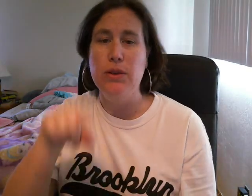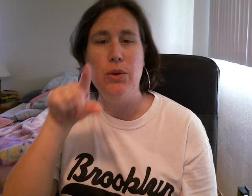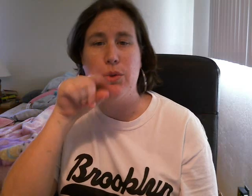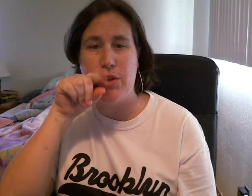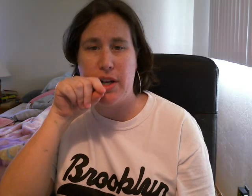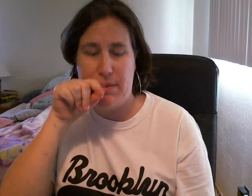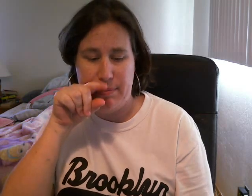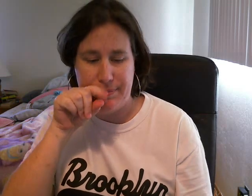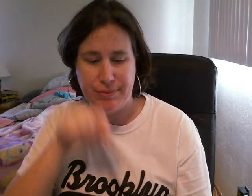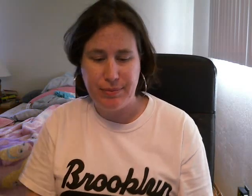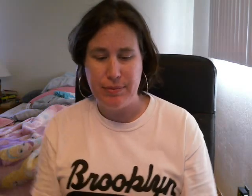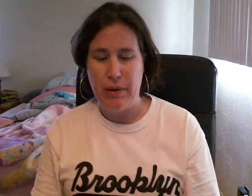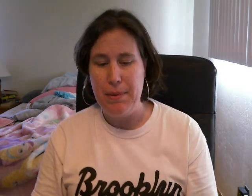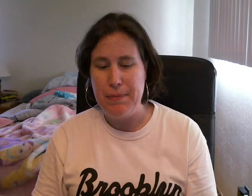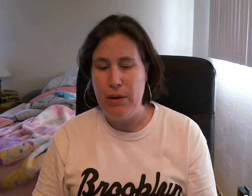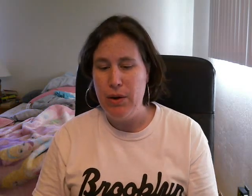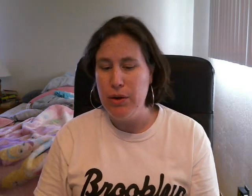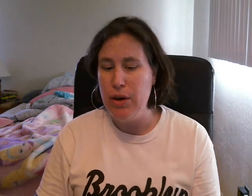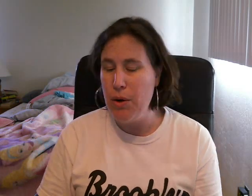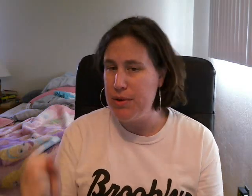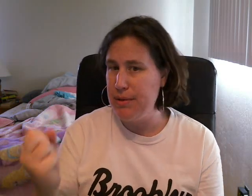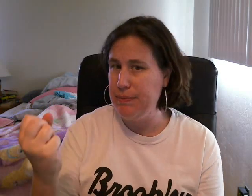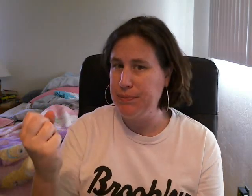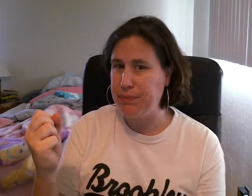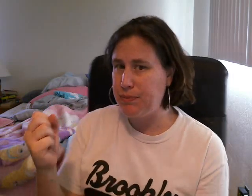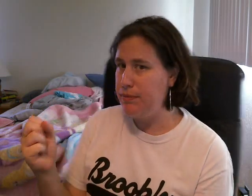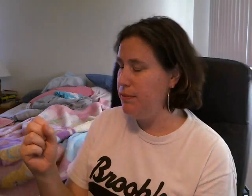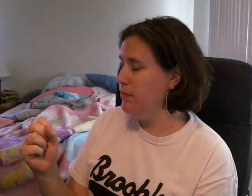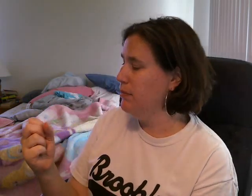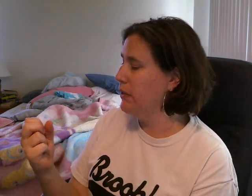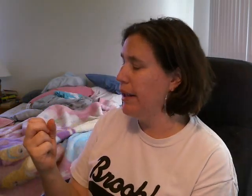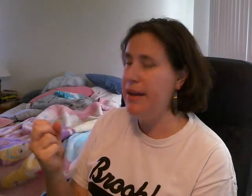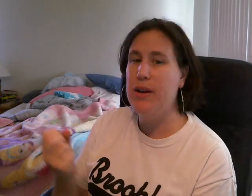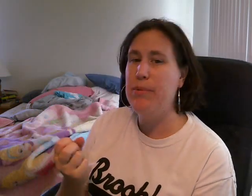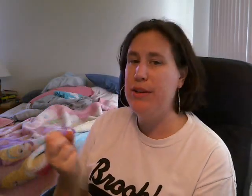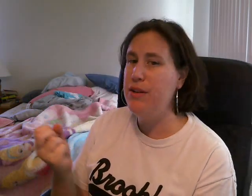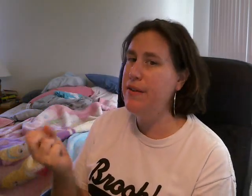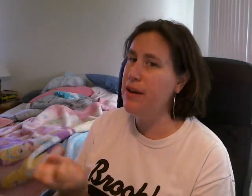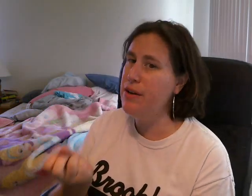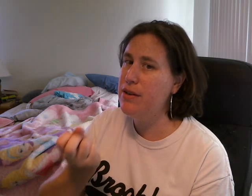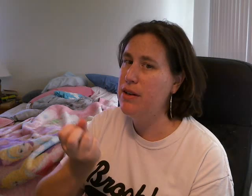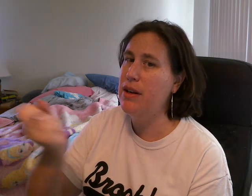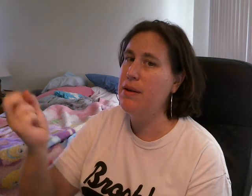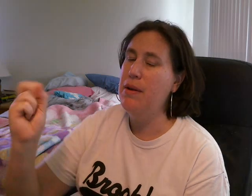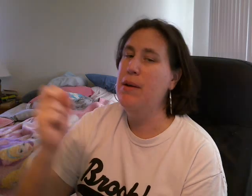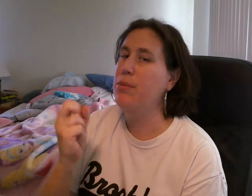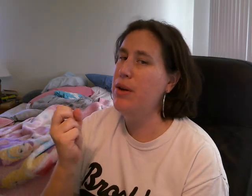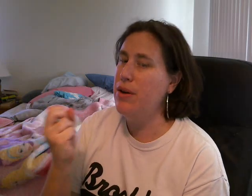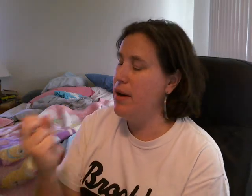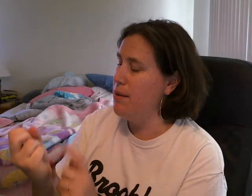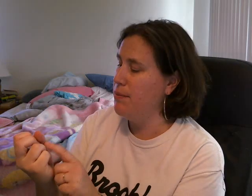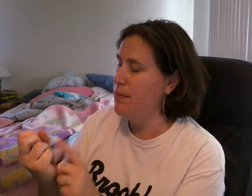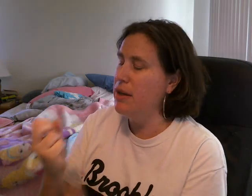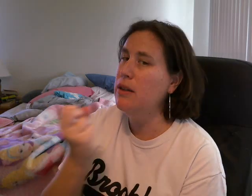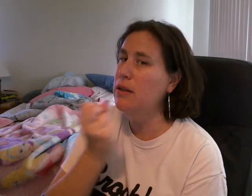Or chicken. Okay. Goat. Okay. You're going to put two fingers. You're going to put your knuckle